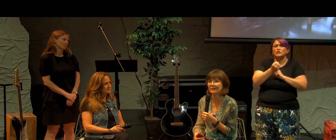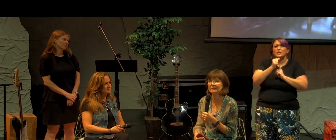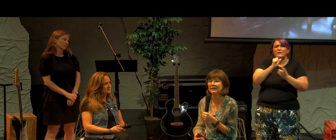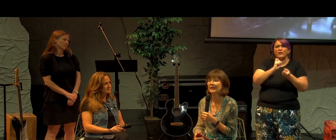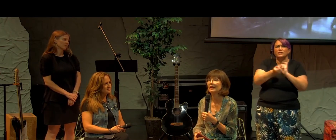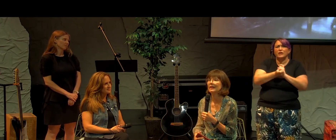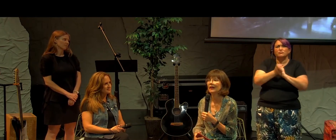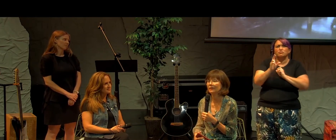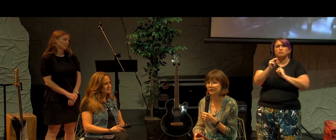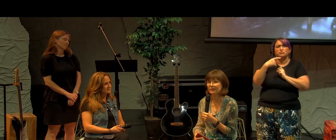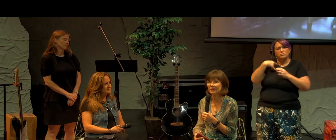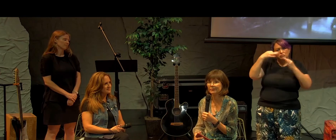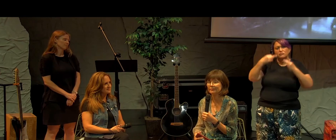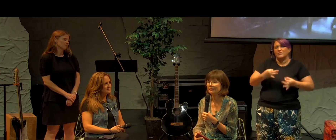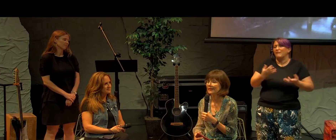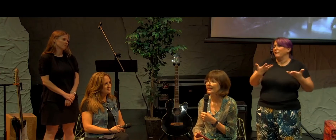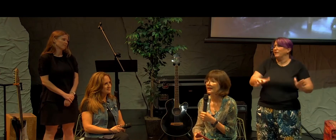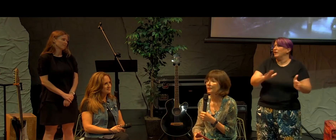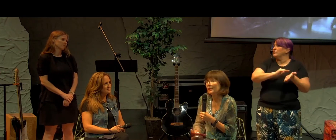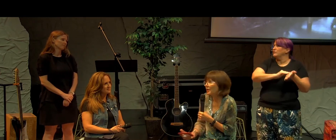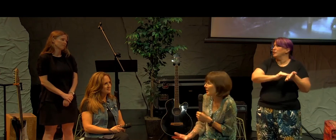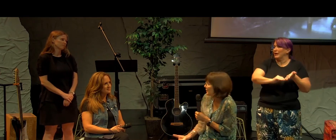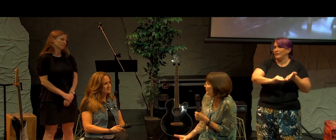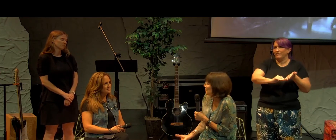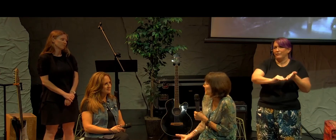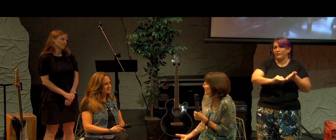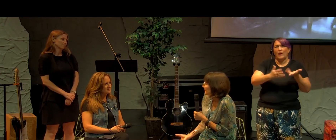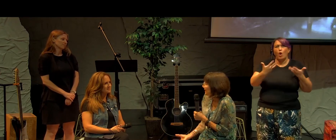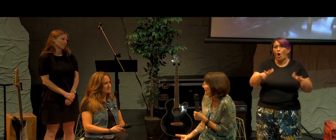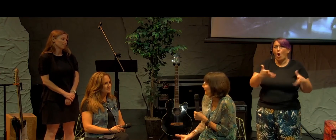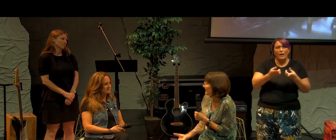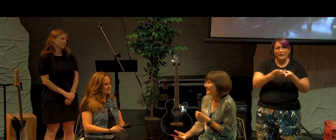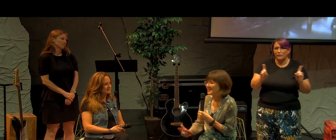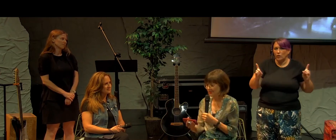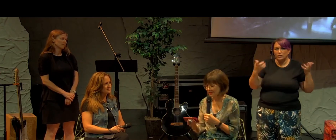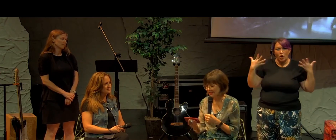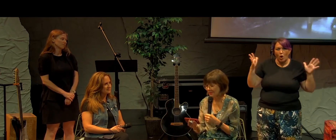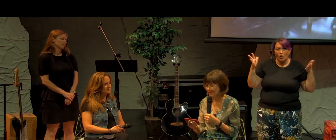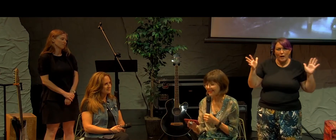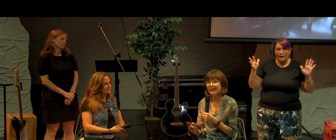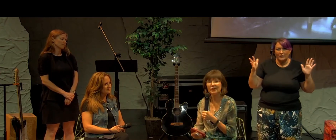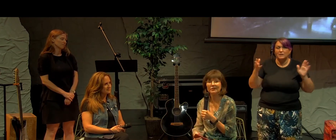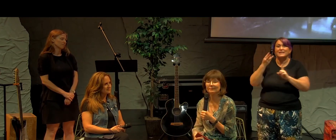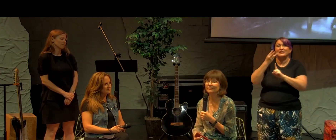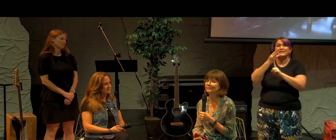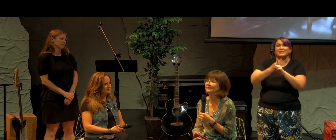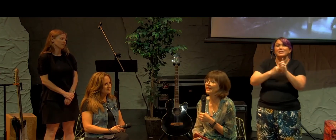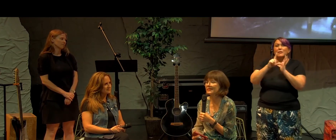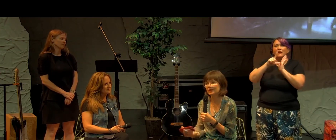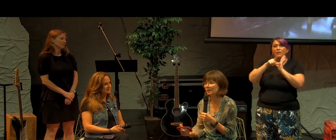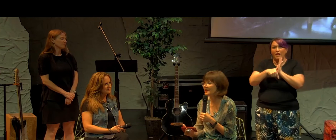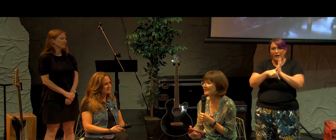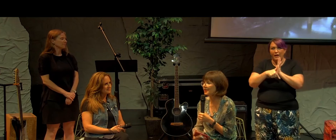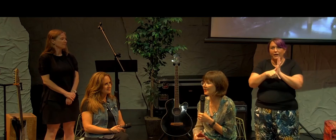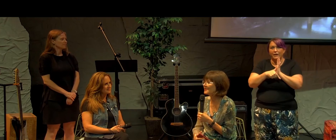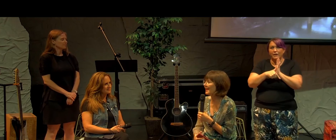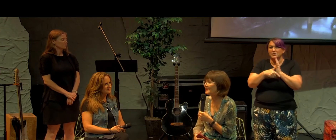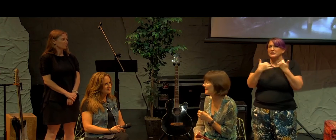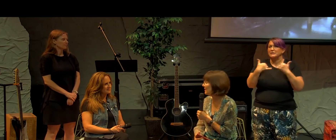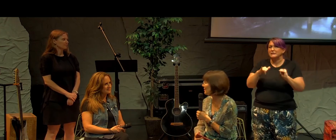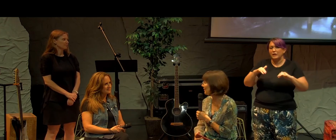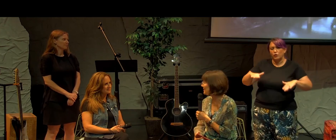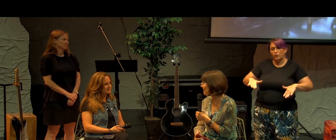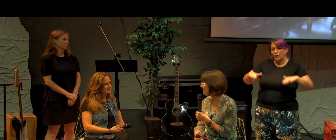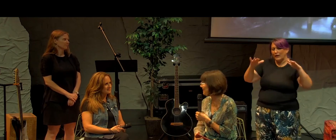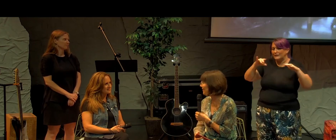decided, I forgive you. But they were already divorced, right? So 6 months later, they still are raising their kids. They hadn't seen